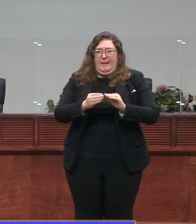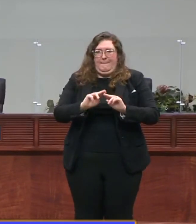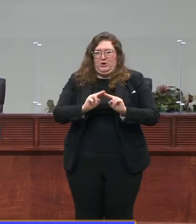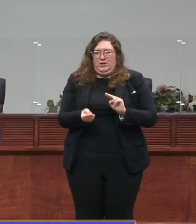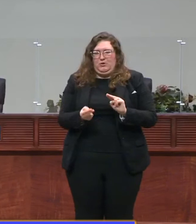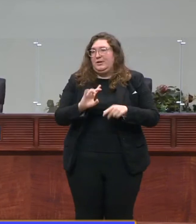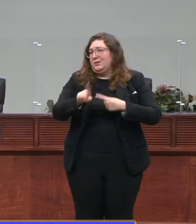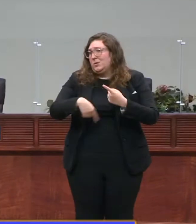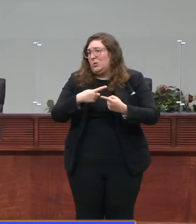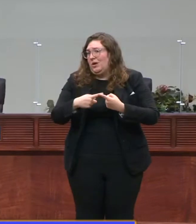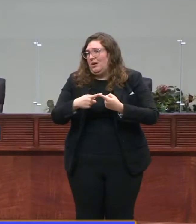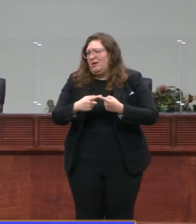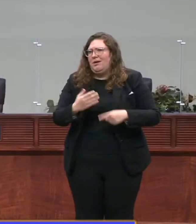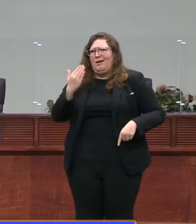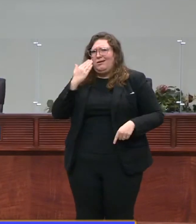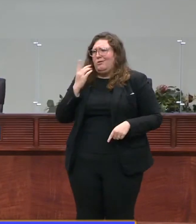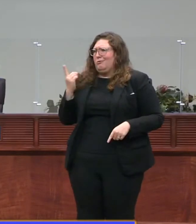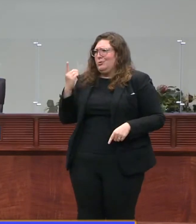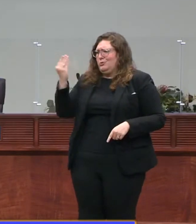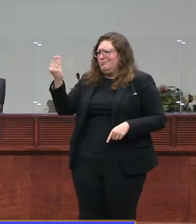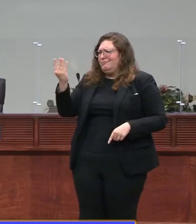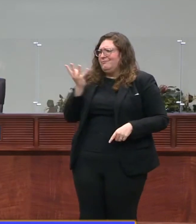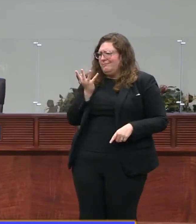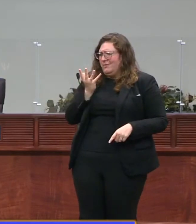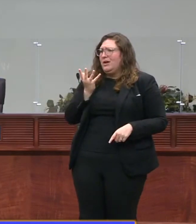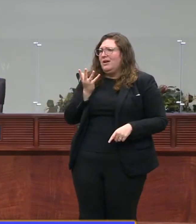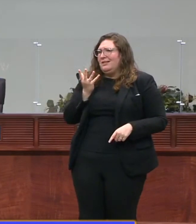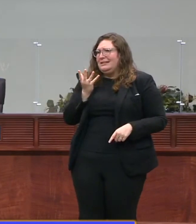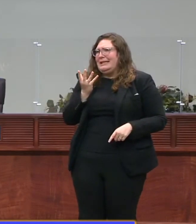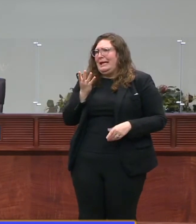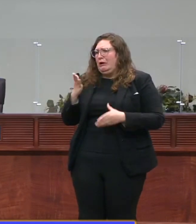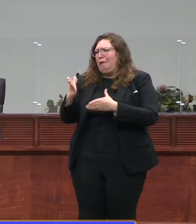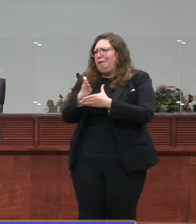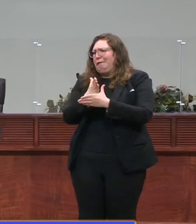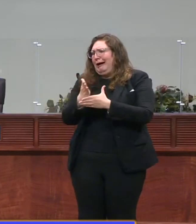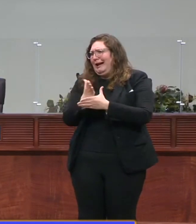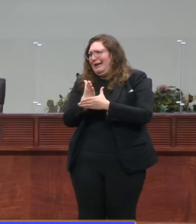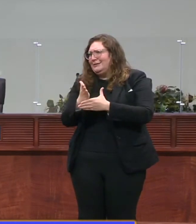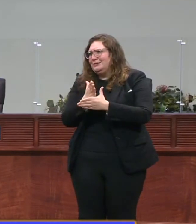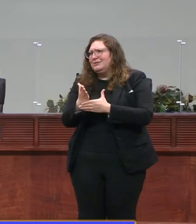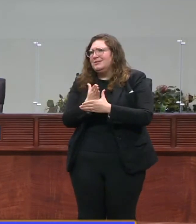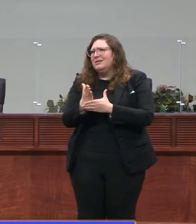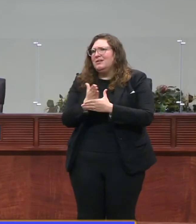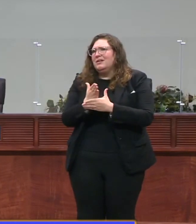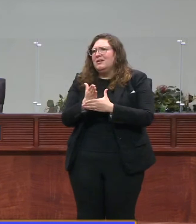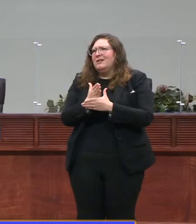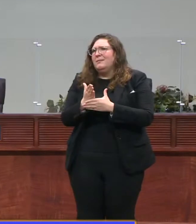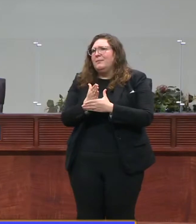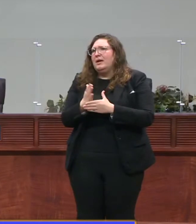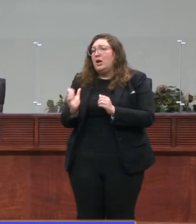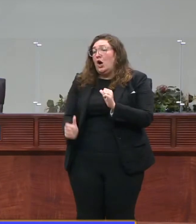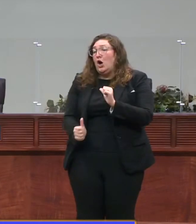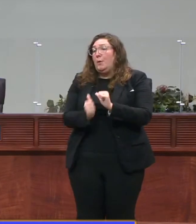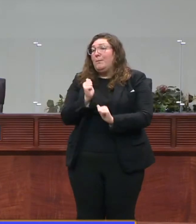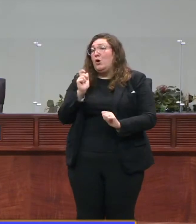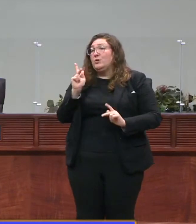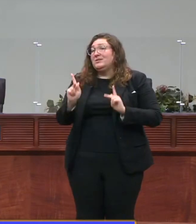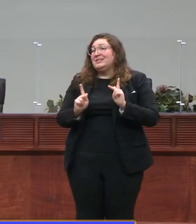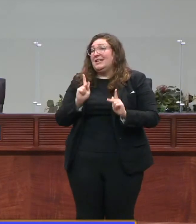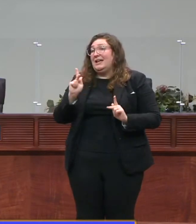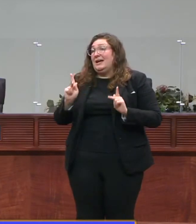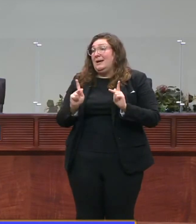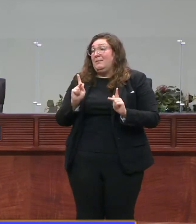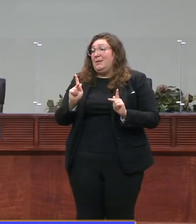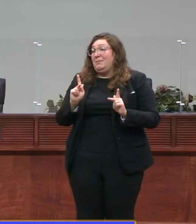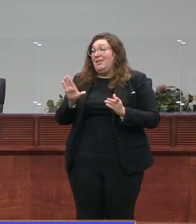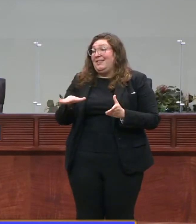us I know you gave us a range, but what are we talking about? Are most of the people dying still over, like my